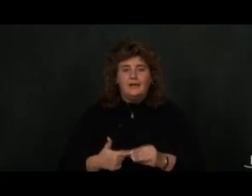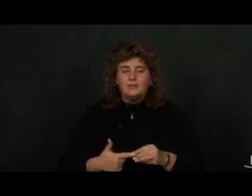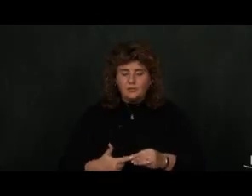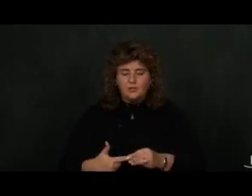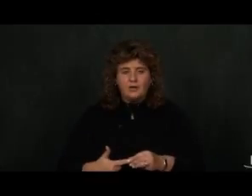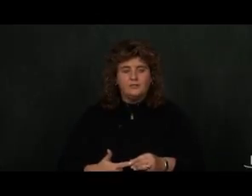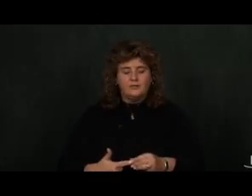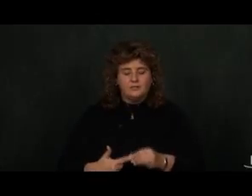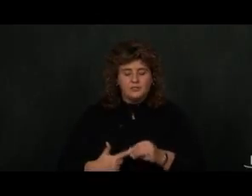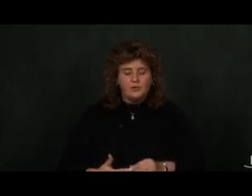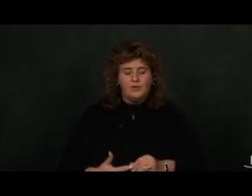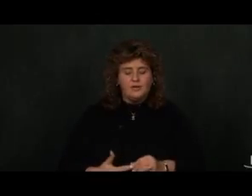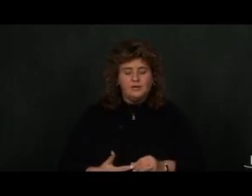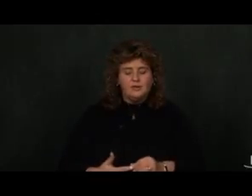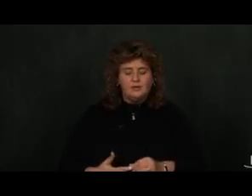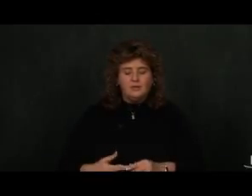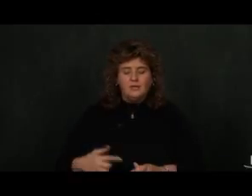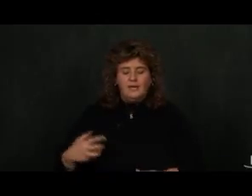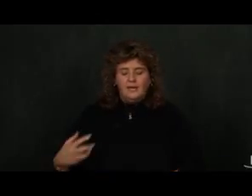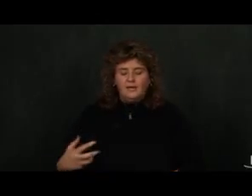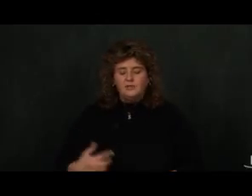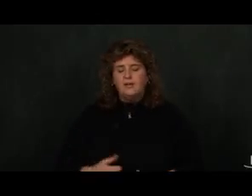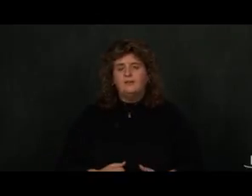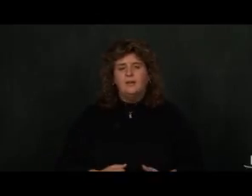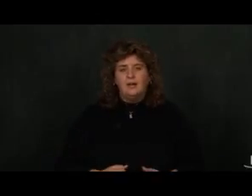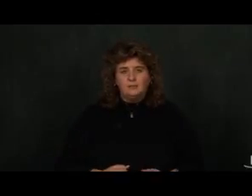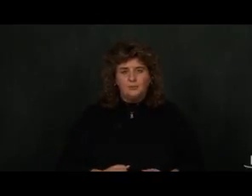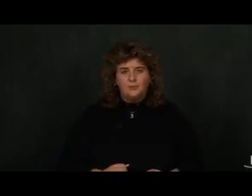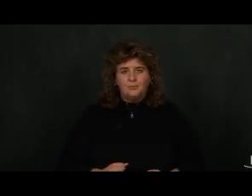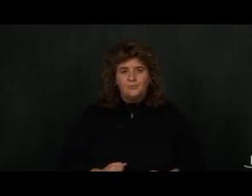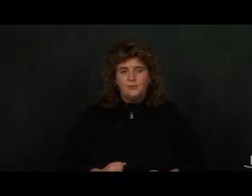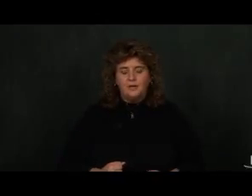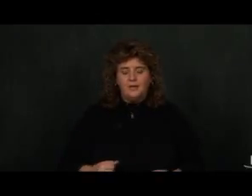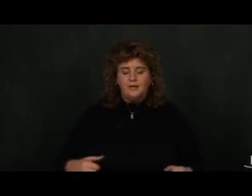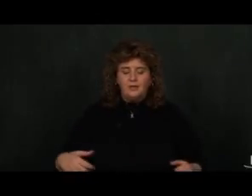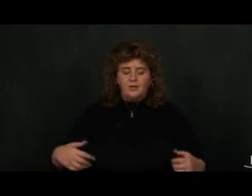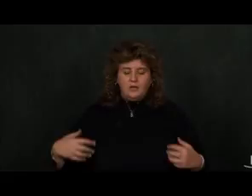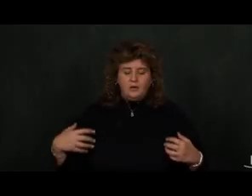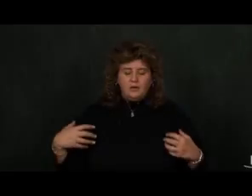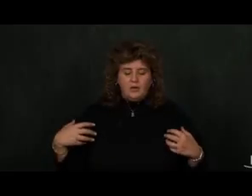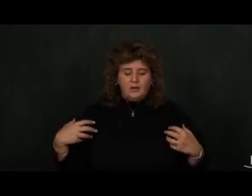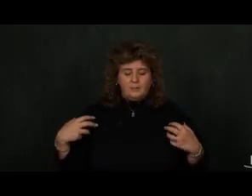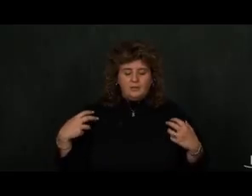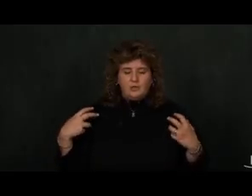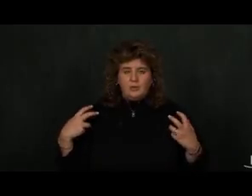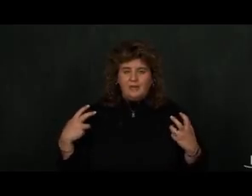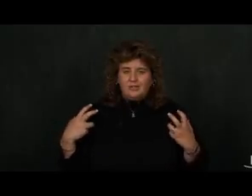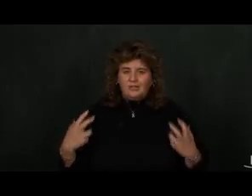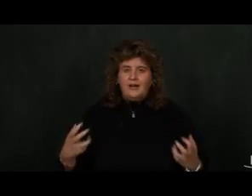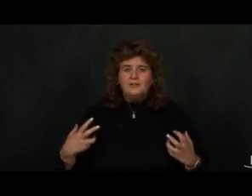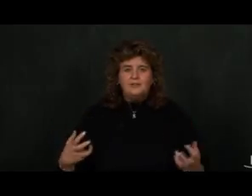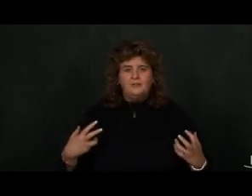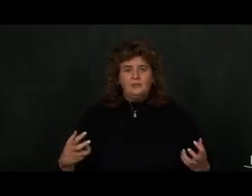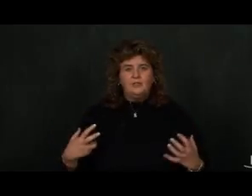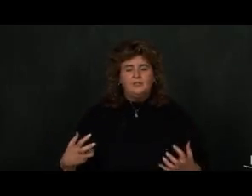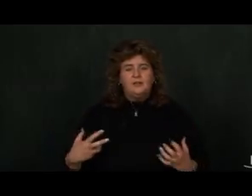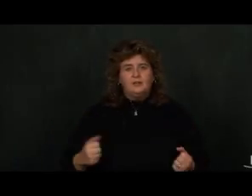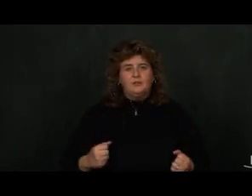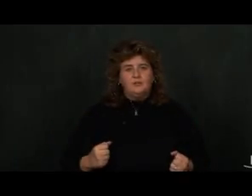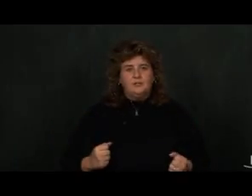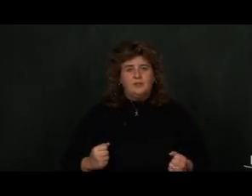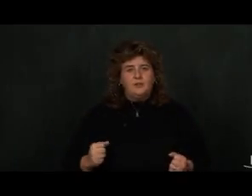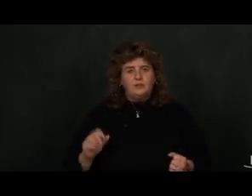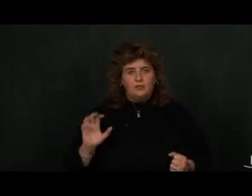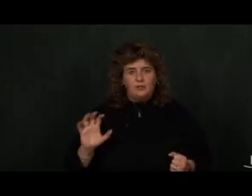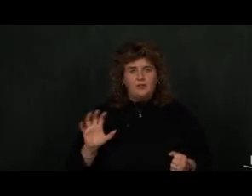this exotoxin that's secreted, and you have a capsule. Okay? So we have a lot of virulence